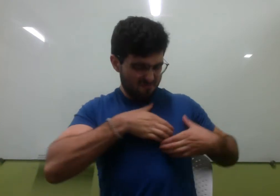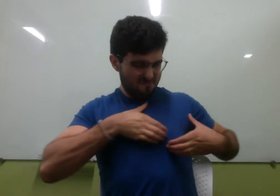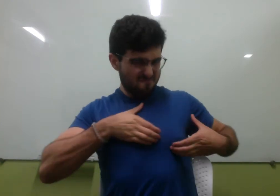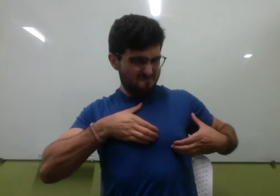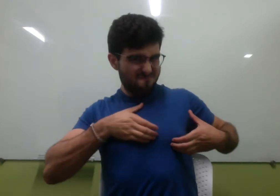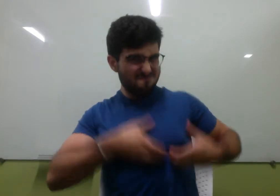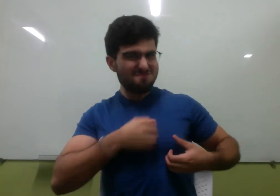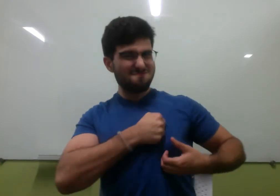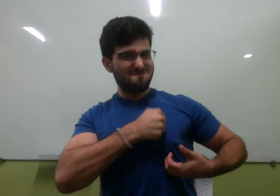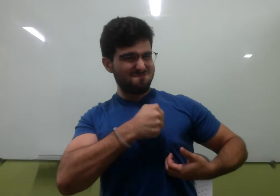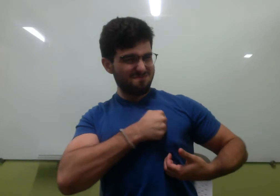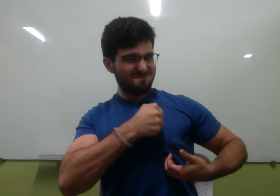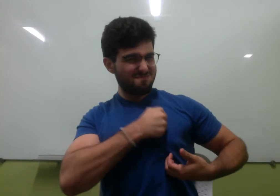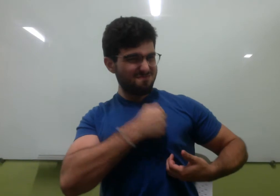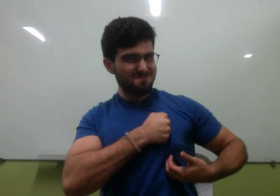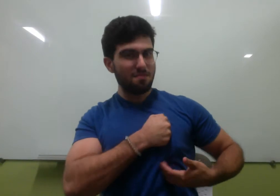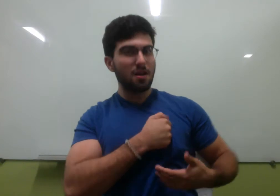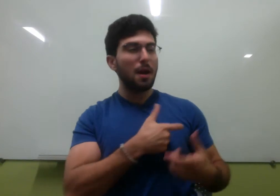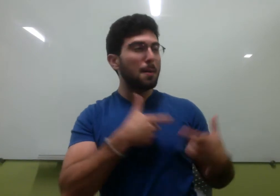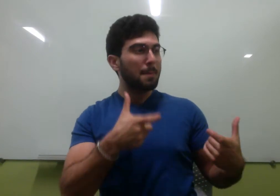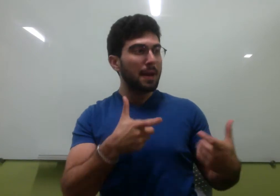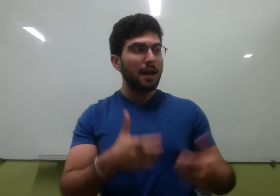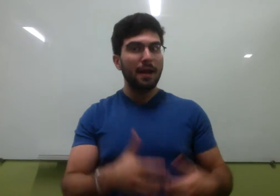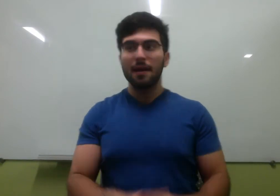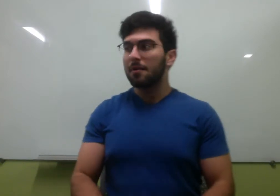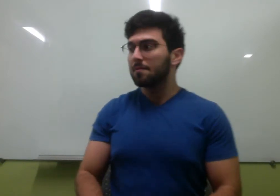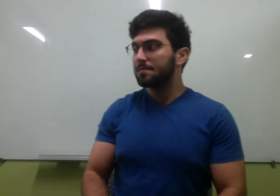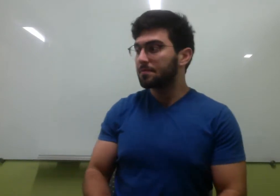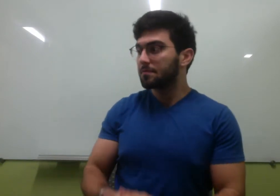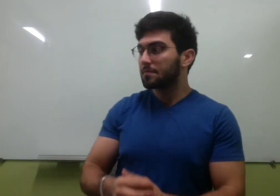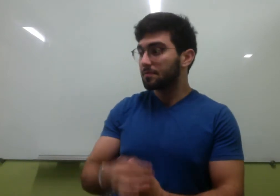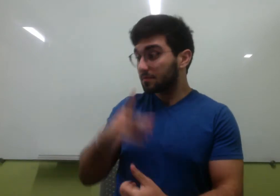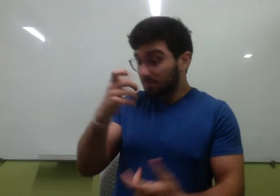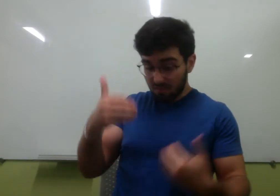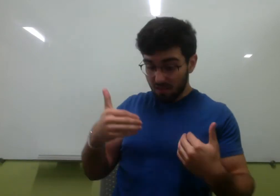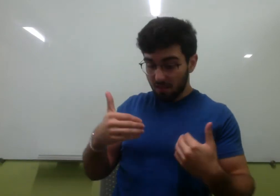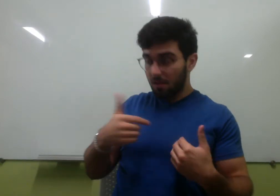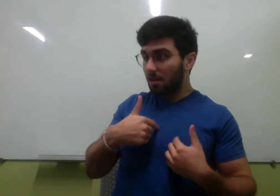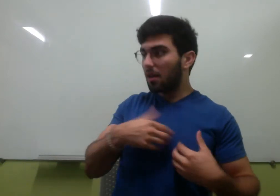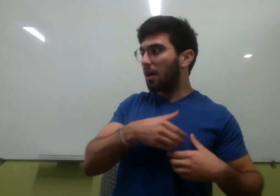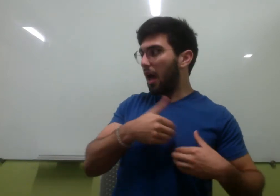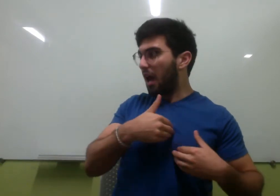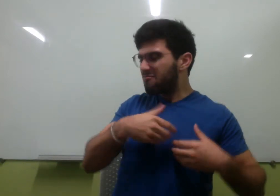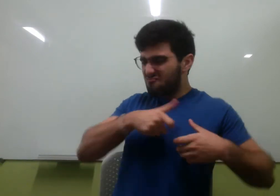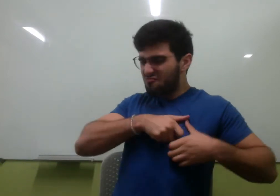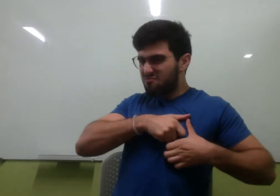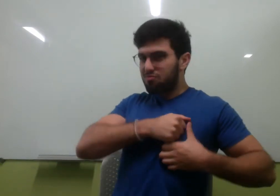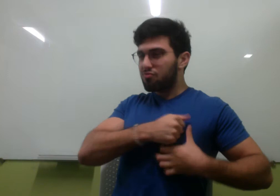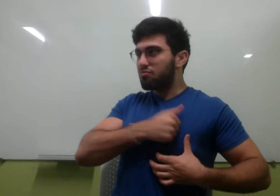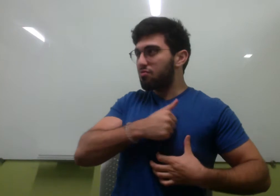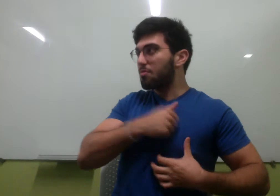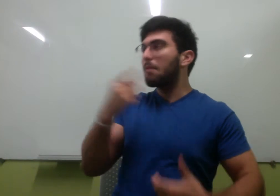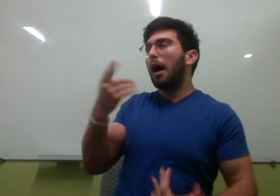have this huge heart. And you're like, well, of course they have a huge heart, you dummy. It's a huge animal. Yeah. That's true, but prepare for